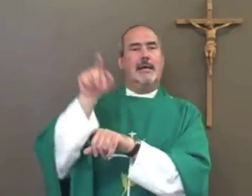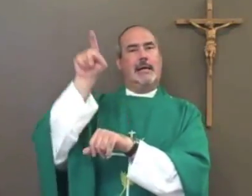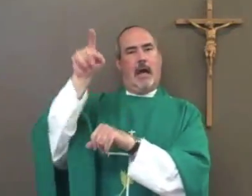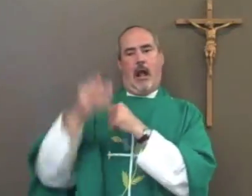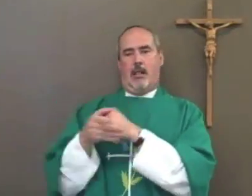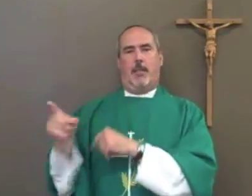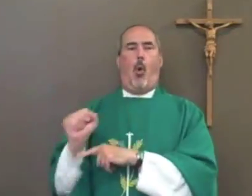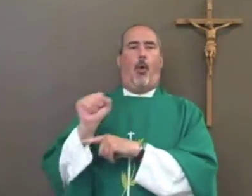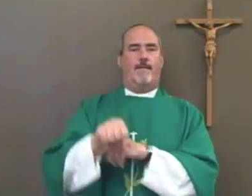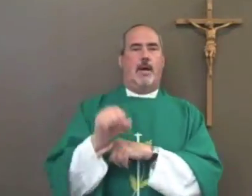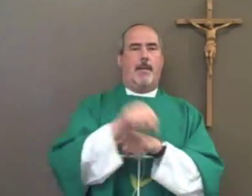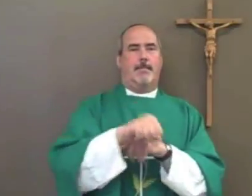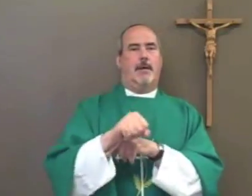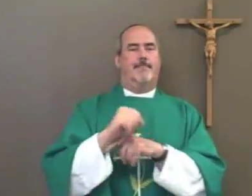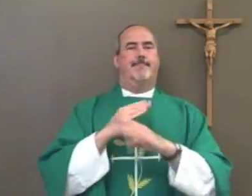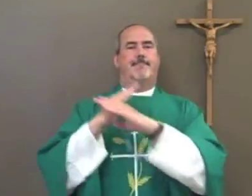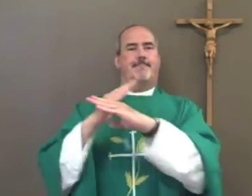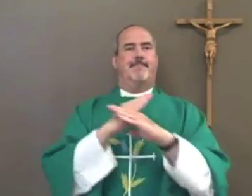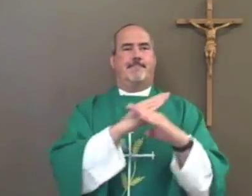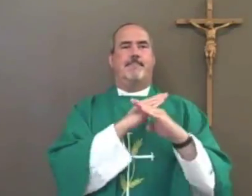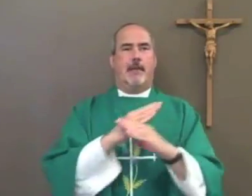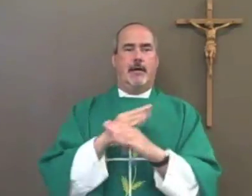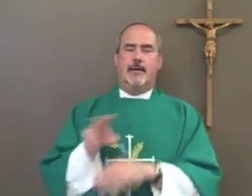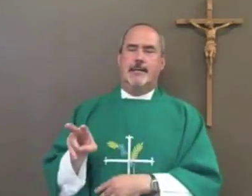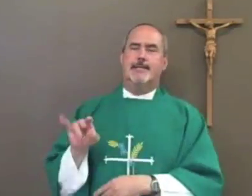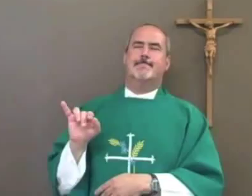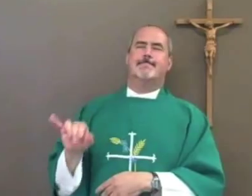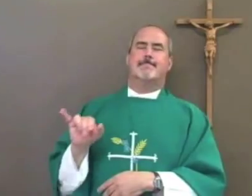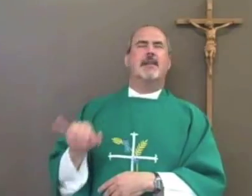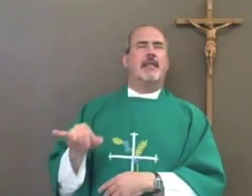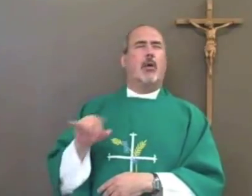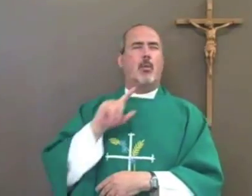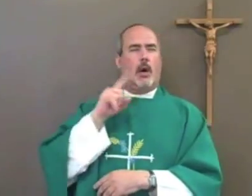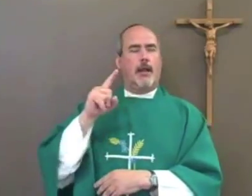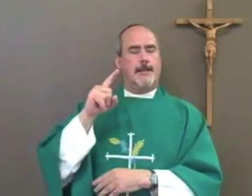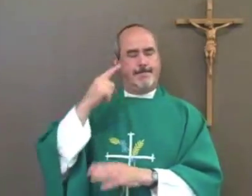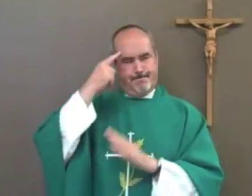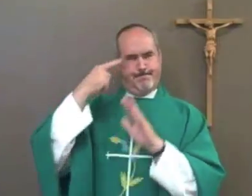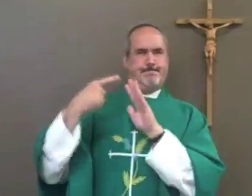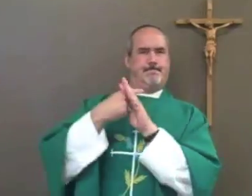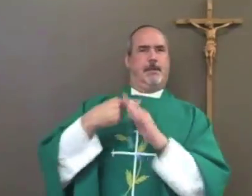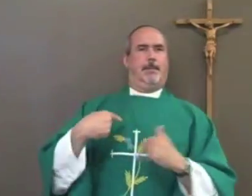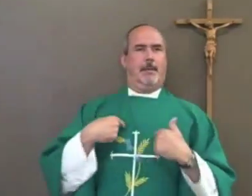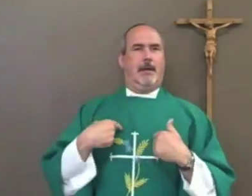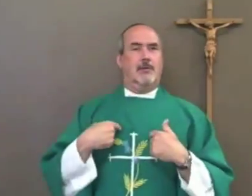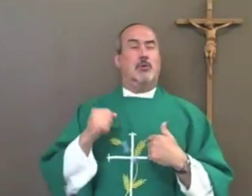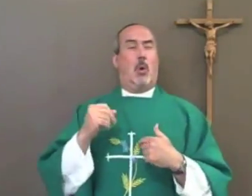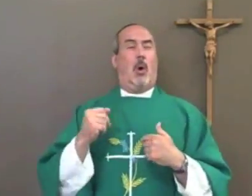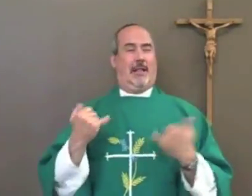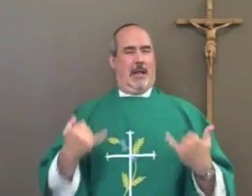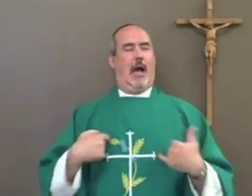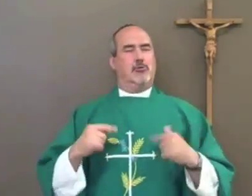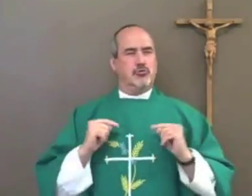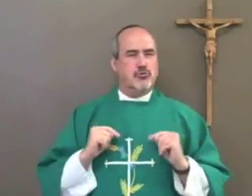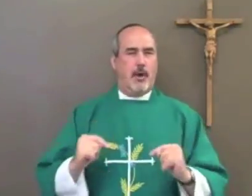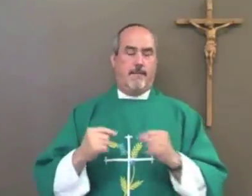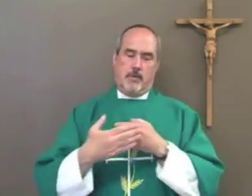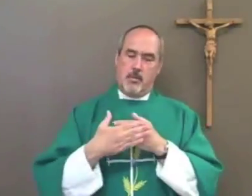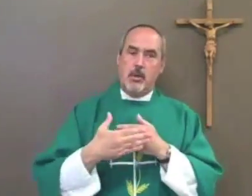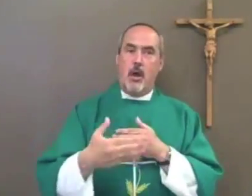God's work, He helps me overcome all of these obstacles. And that really impressed me. So now in my own